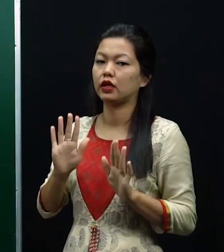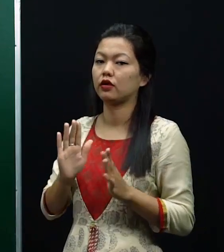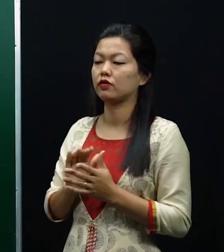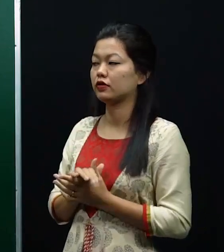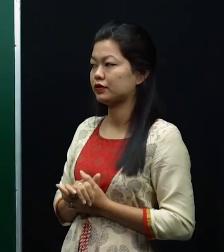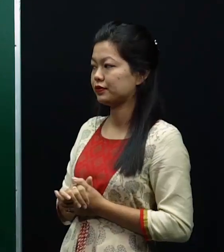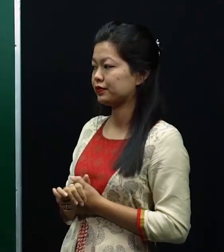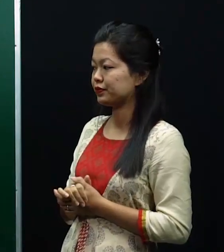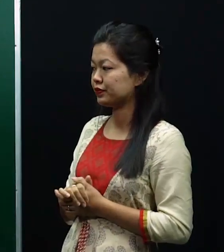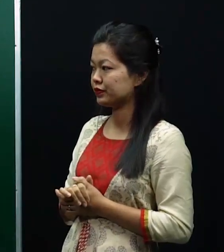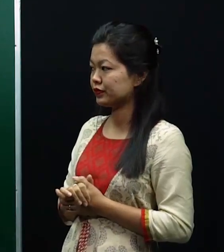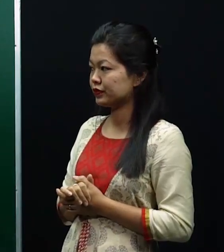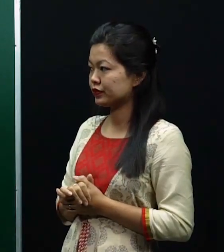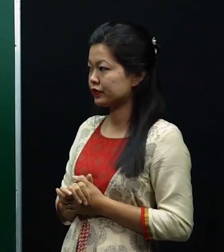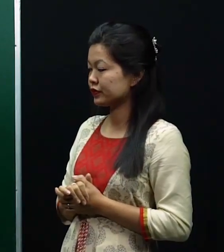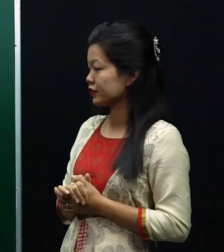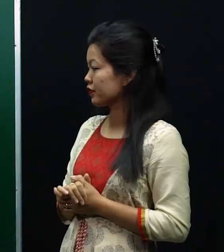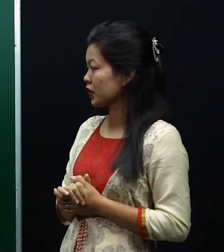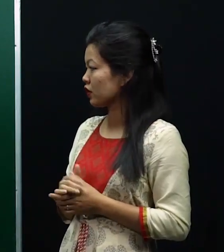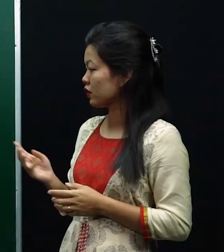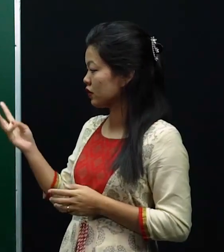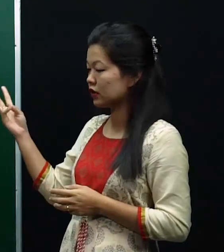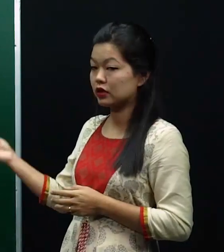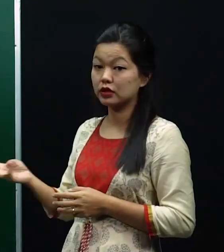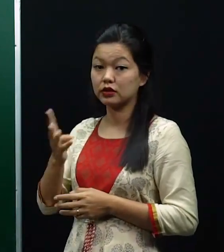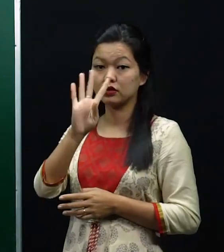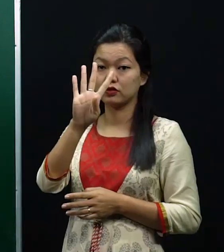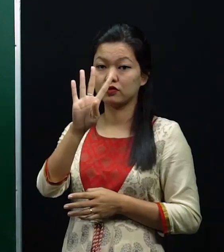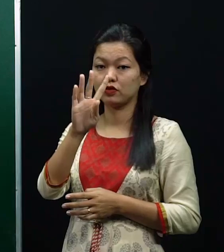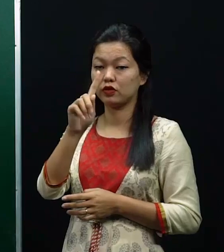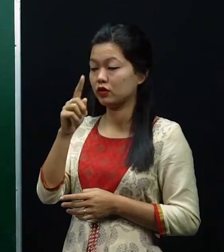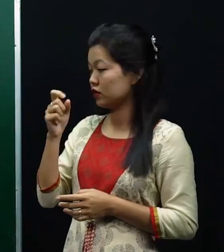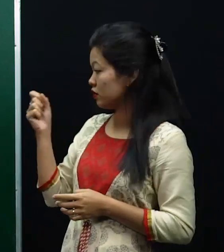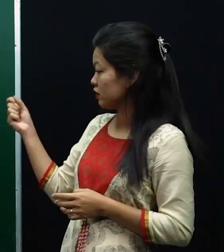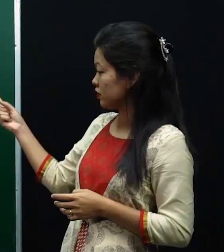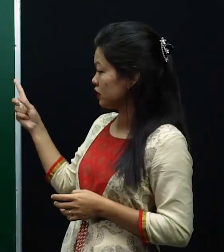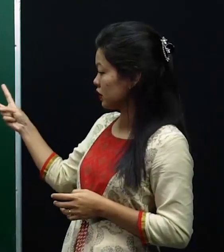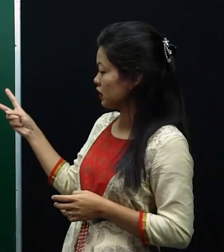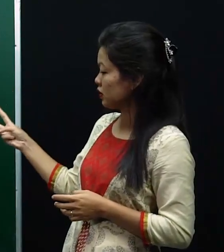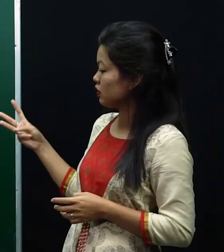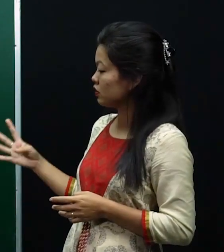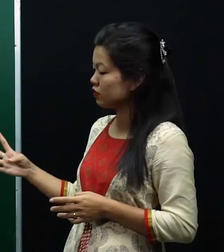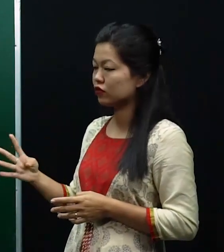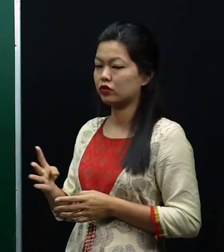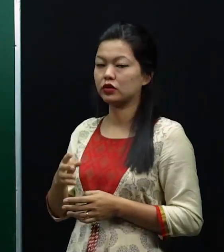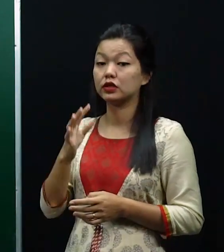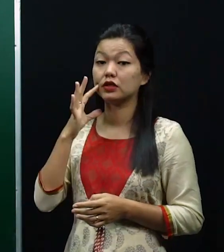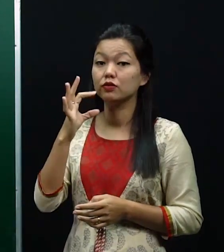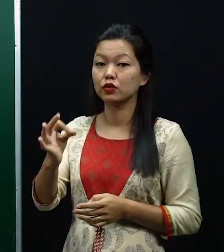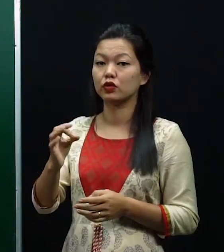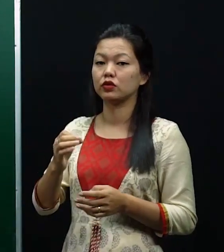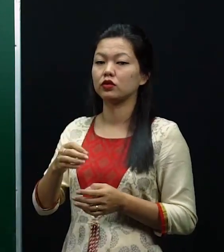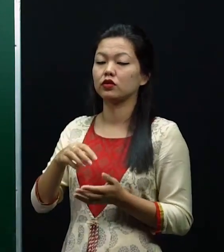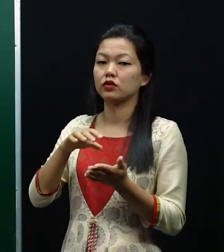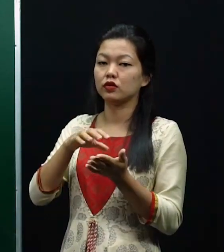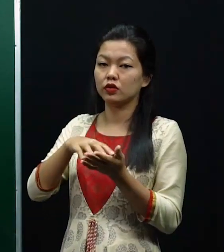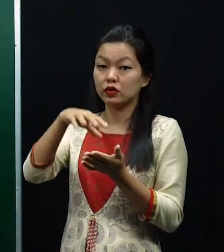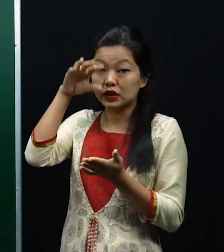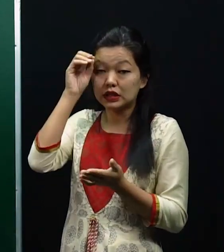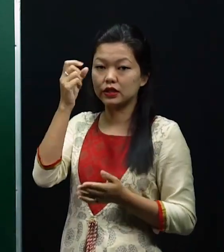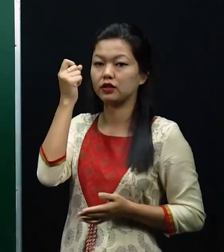And hope here means an expectation that you have for the future, though you have not seen it. You have a